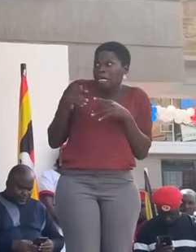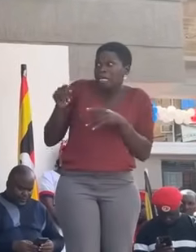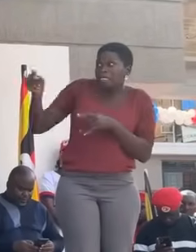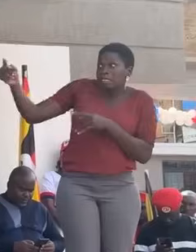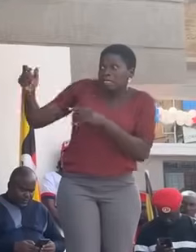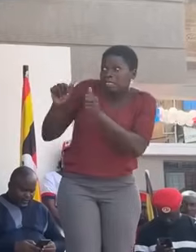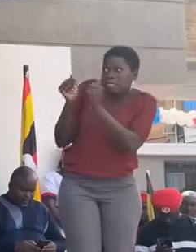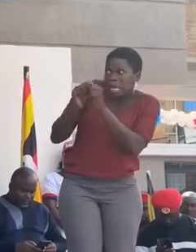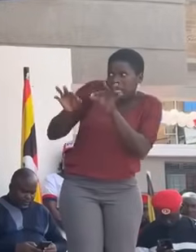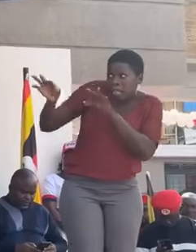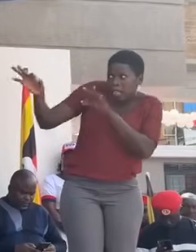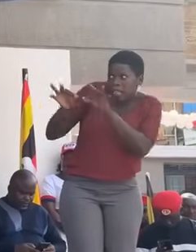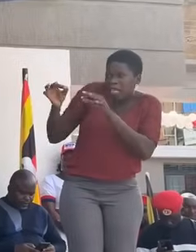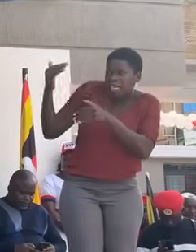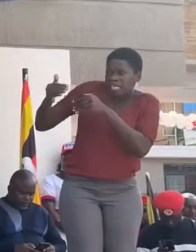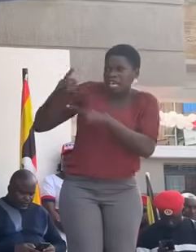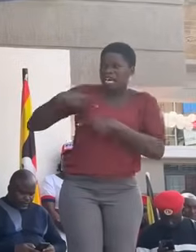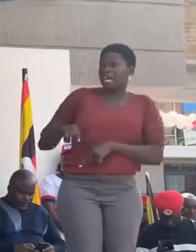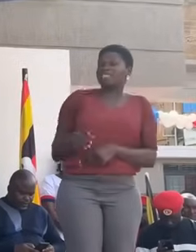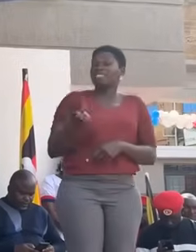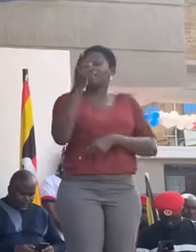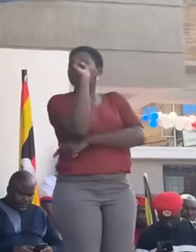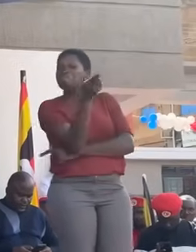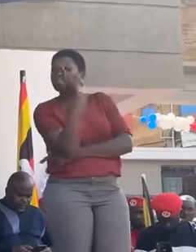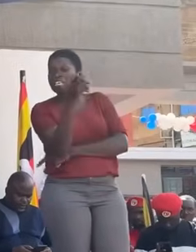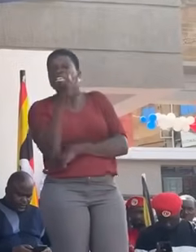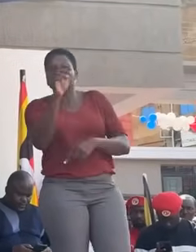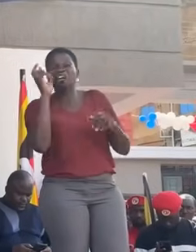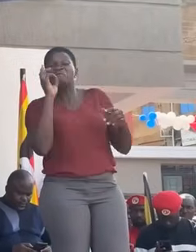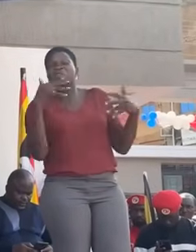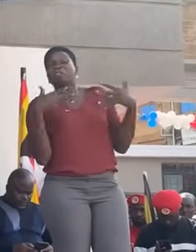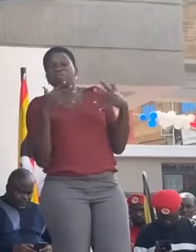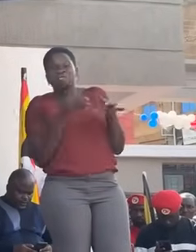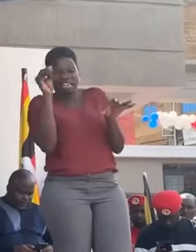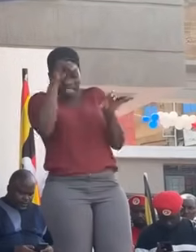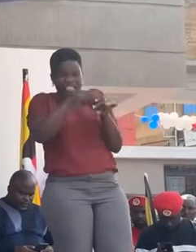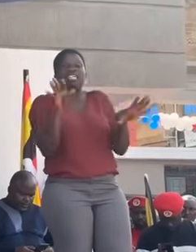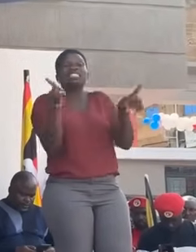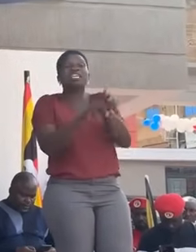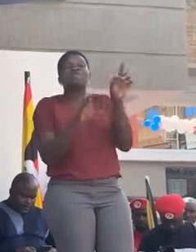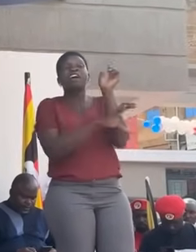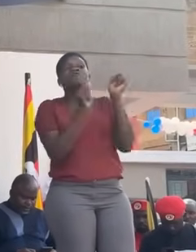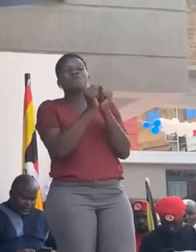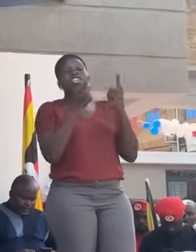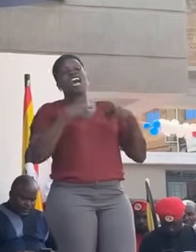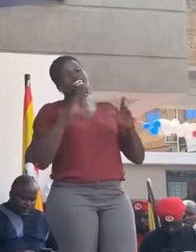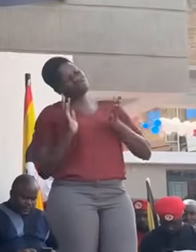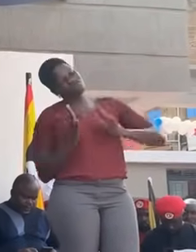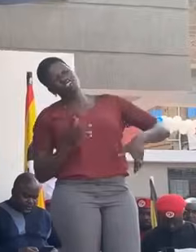mu mailo kumi okutulinana. Agenda kutuuka ekiseera nga atya okubeera mu ggwanga lye limu naffe adduke.